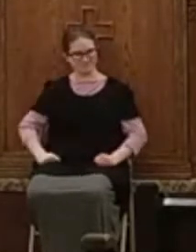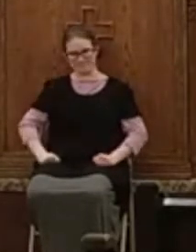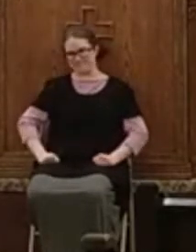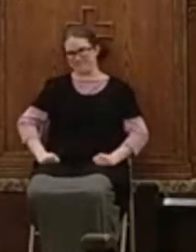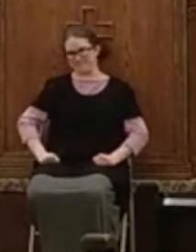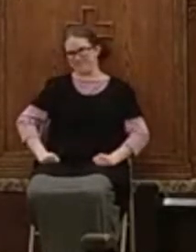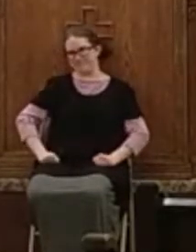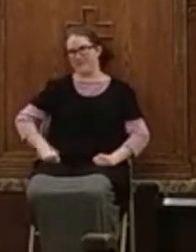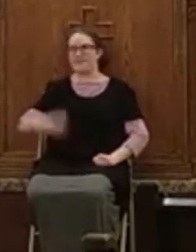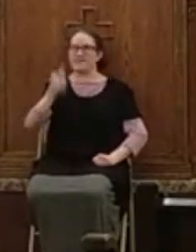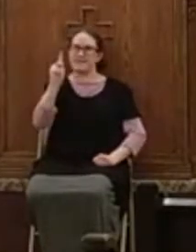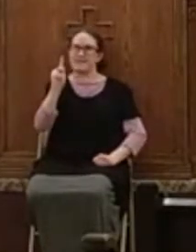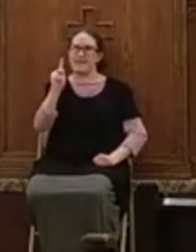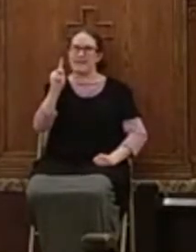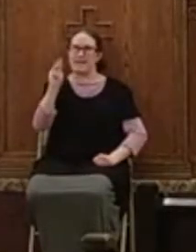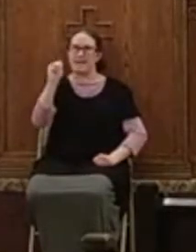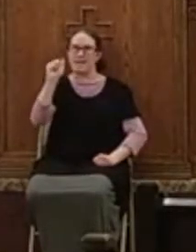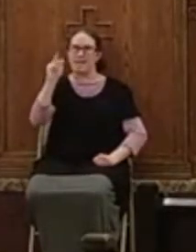was a Kmart employee.